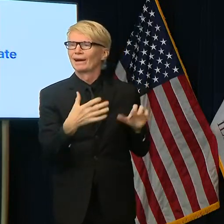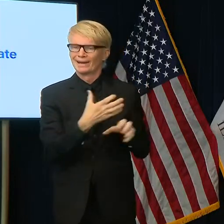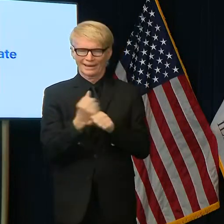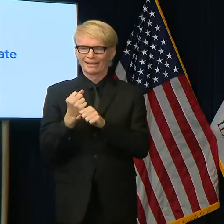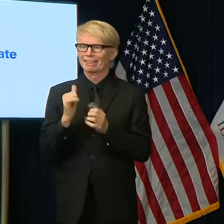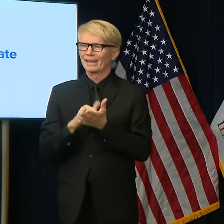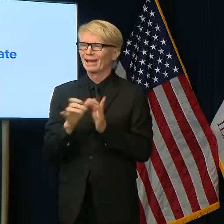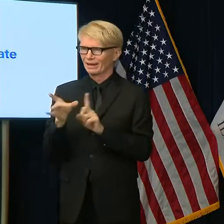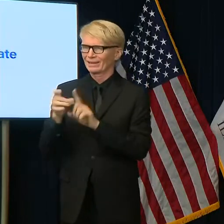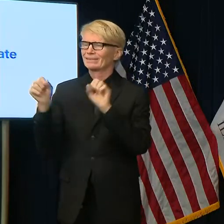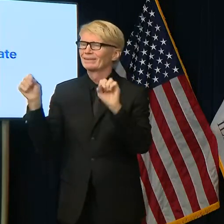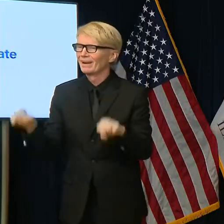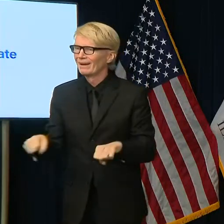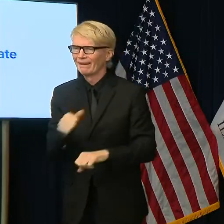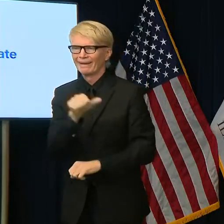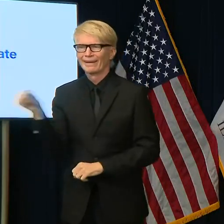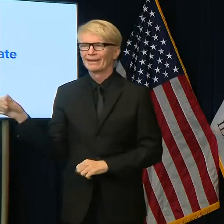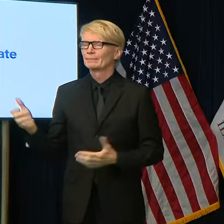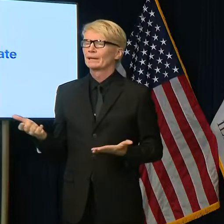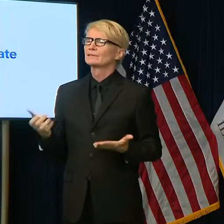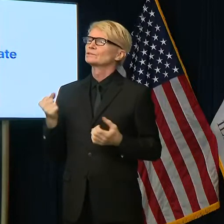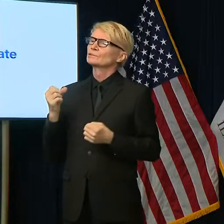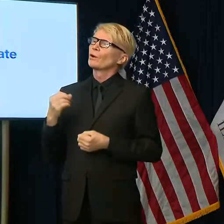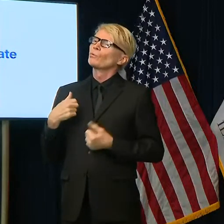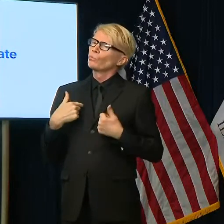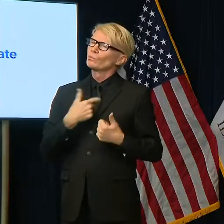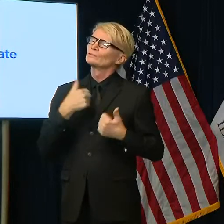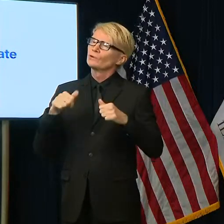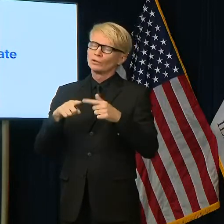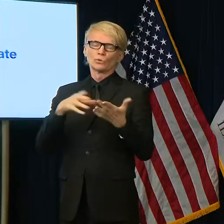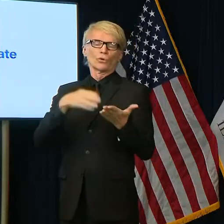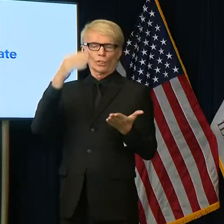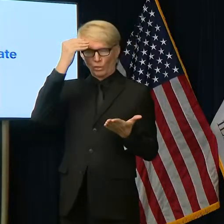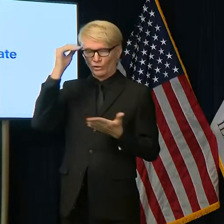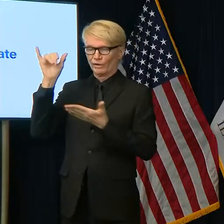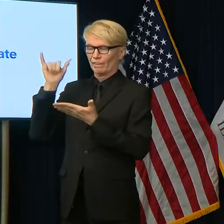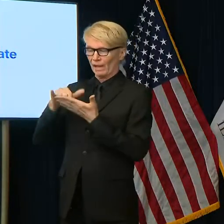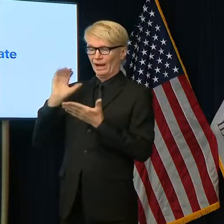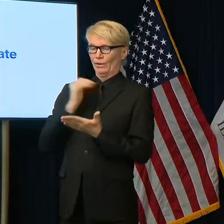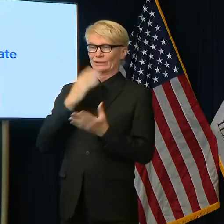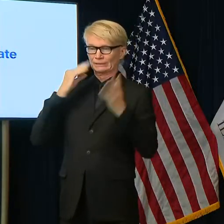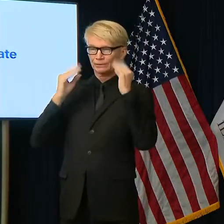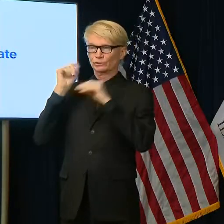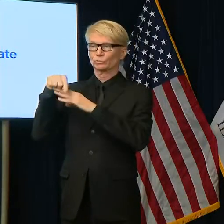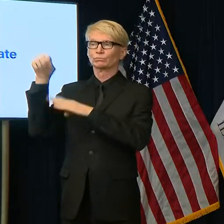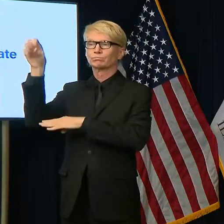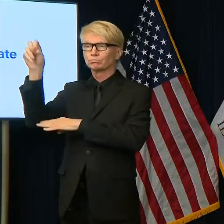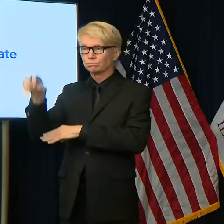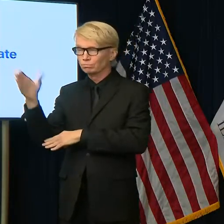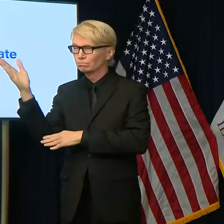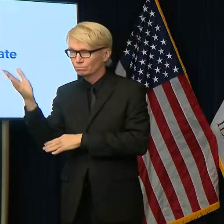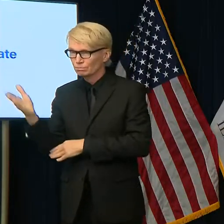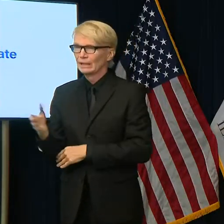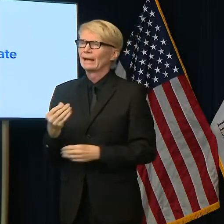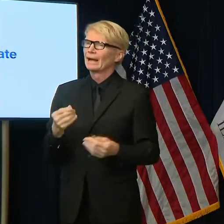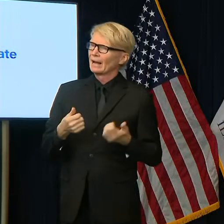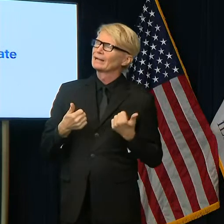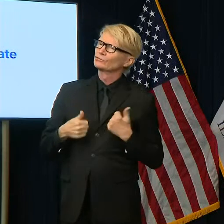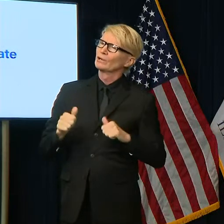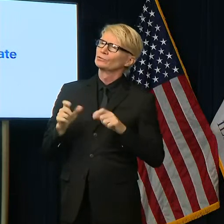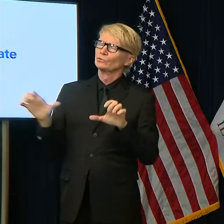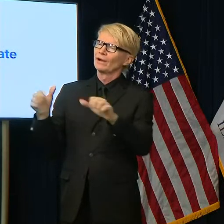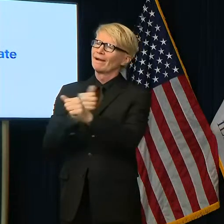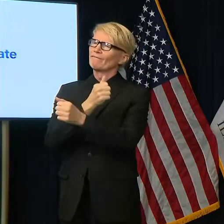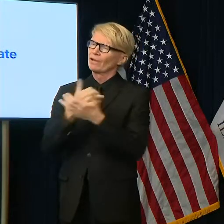the experience and not hide anything and be as transparent as possible so that we can get better. One last thing, if you don't mind. Sure. Who bought the